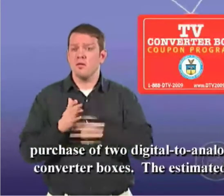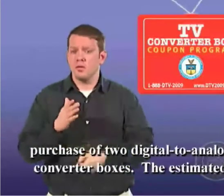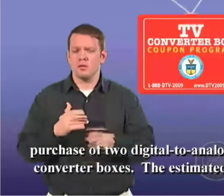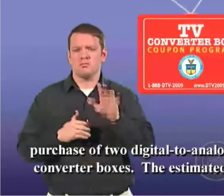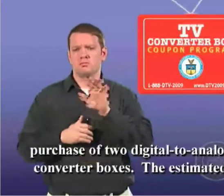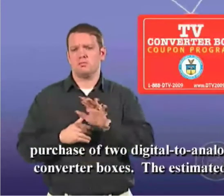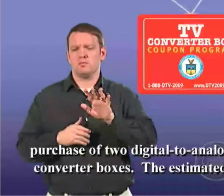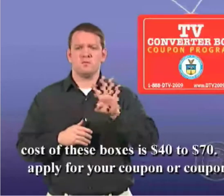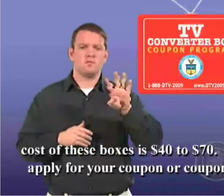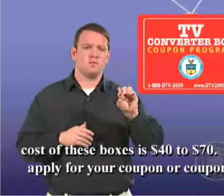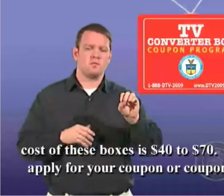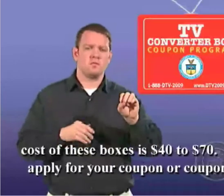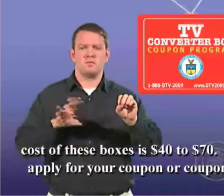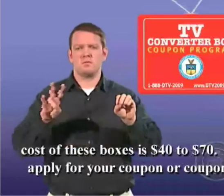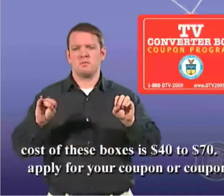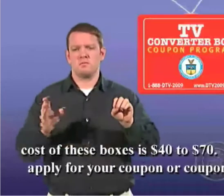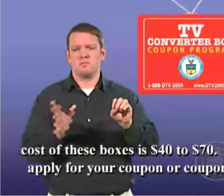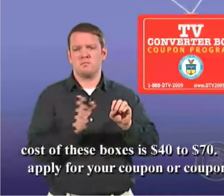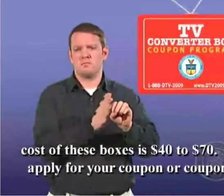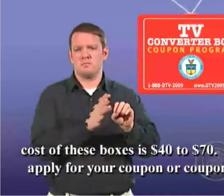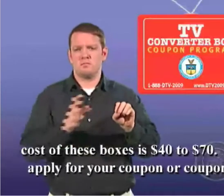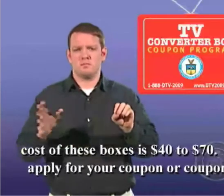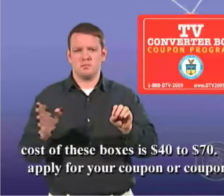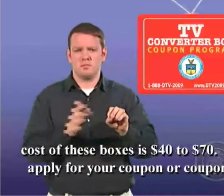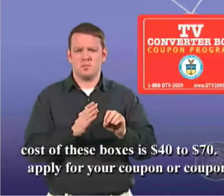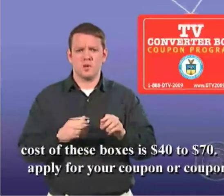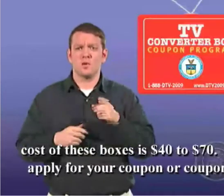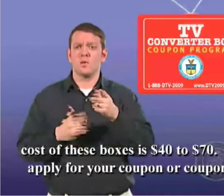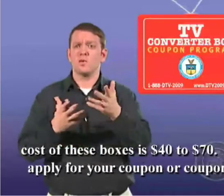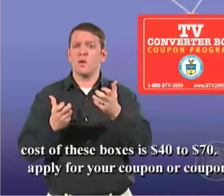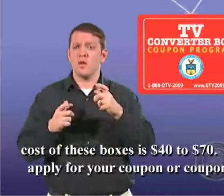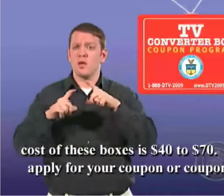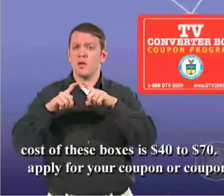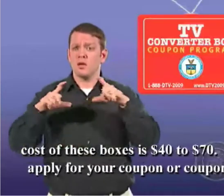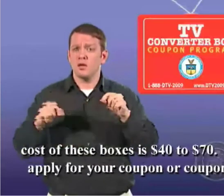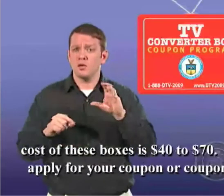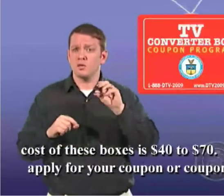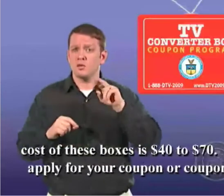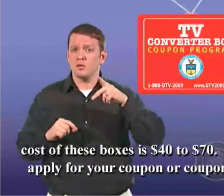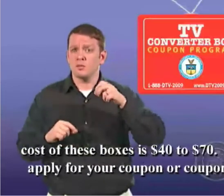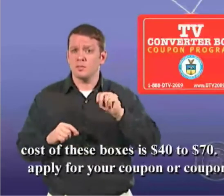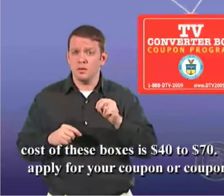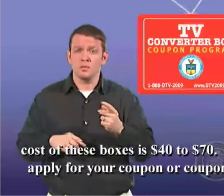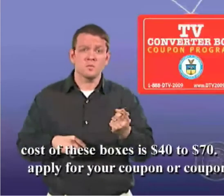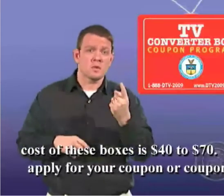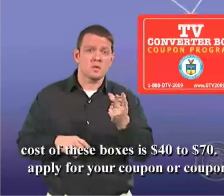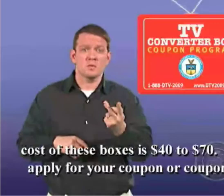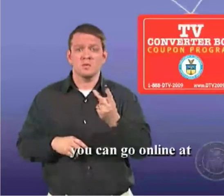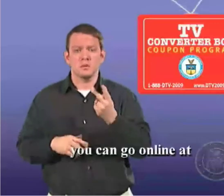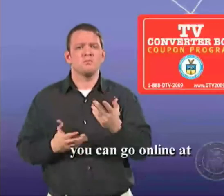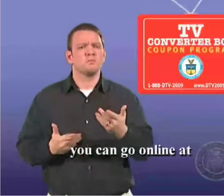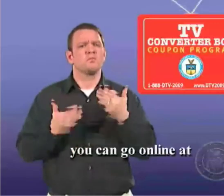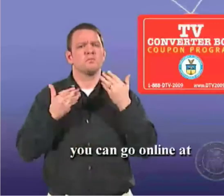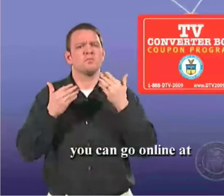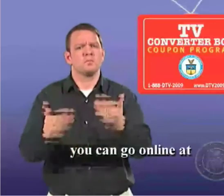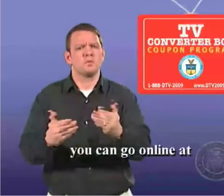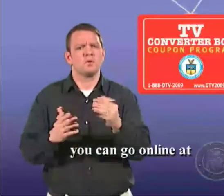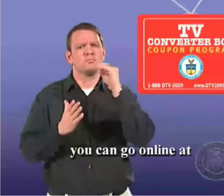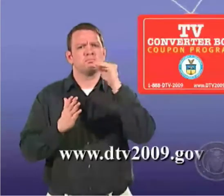The estimated cost of these boxes is $40 to $70. To apply for your coupon or coupons, you can go online